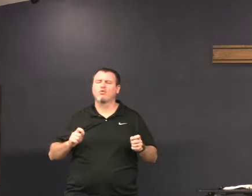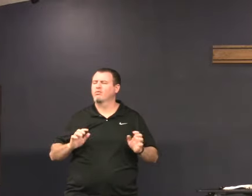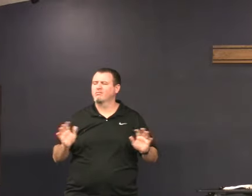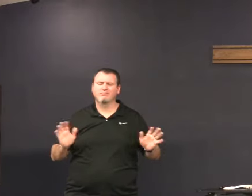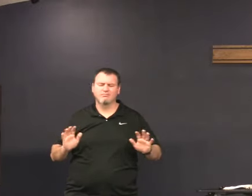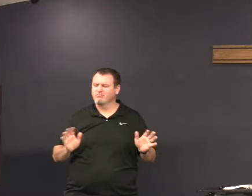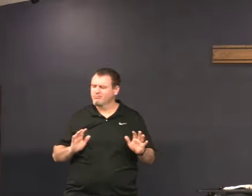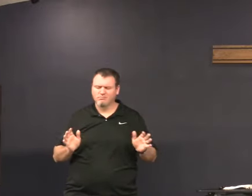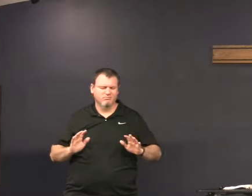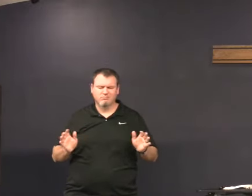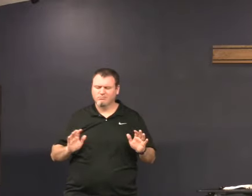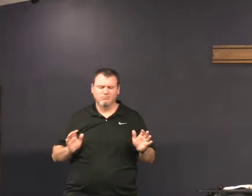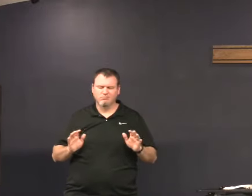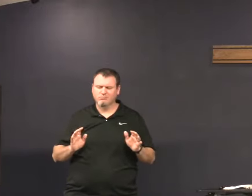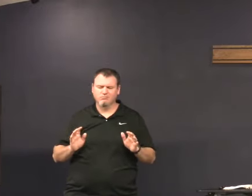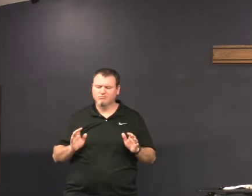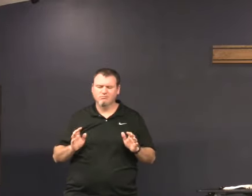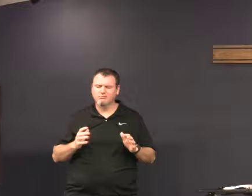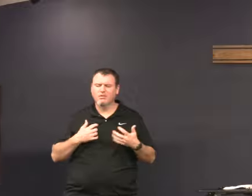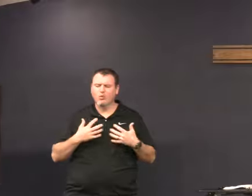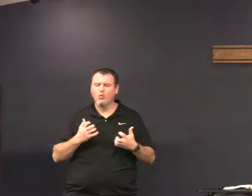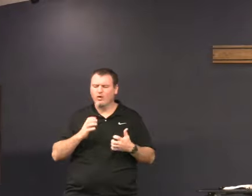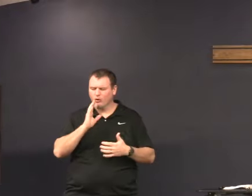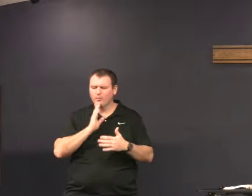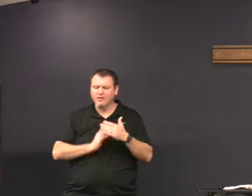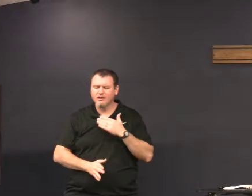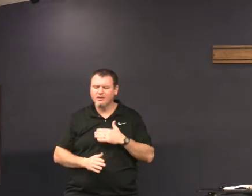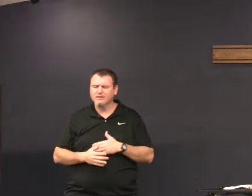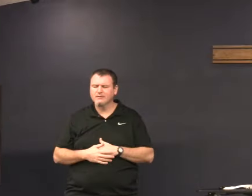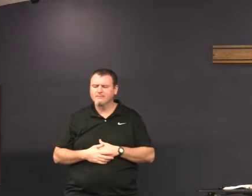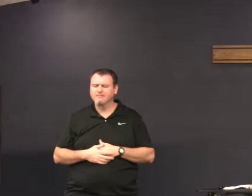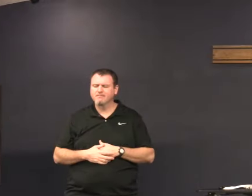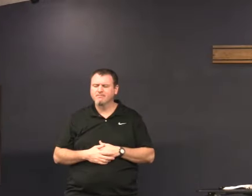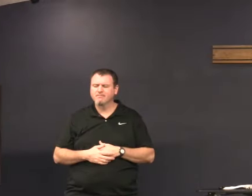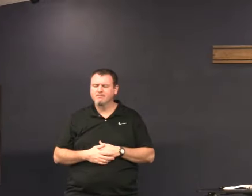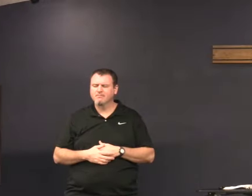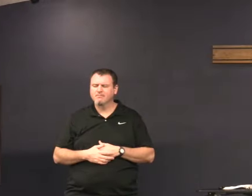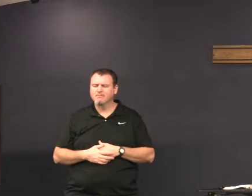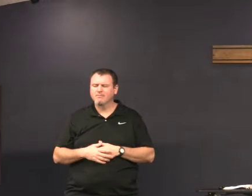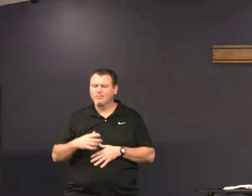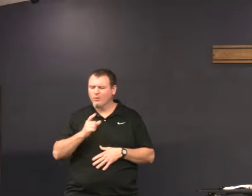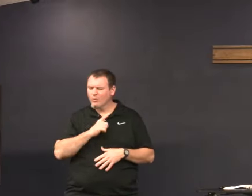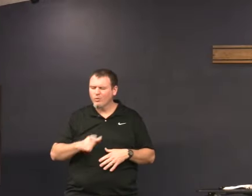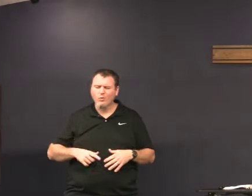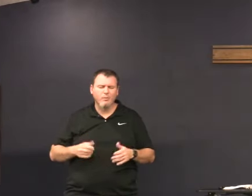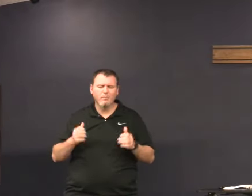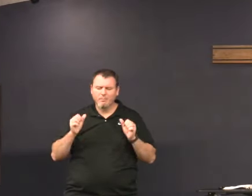to take control. Absolutely not. I want to be home. I don't want to be